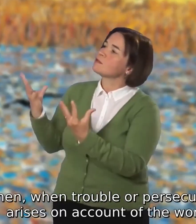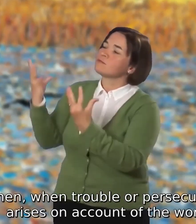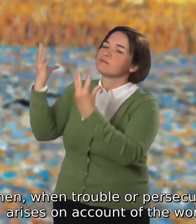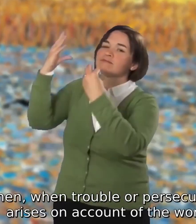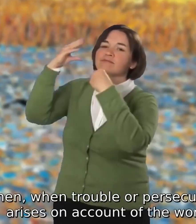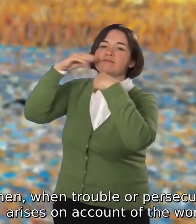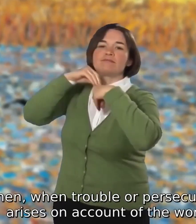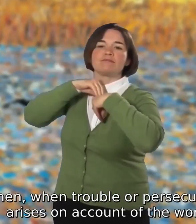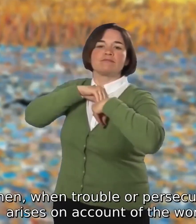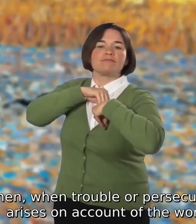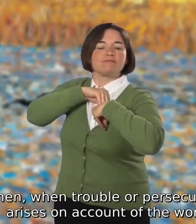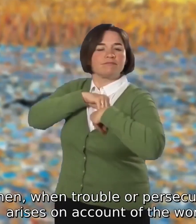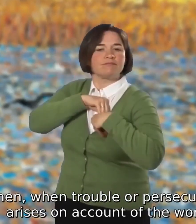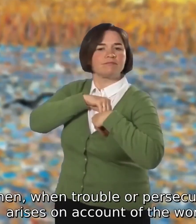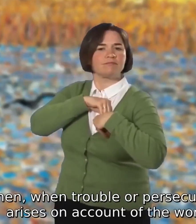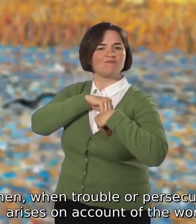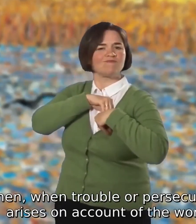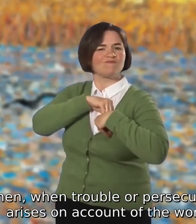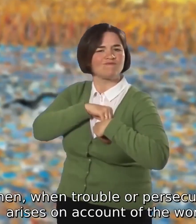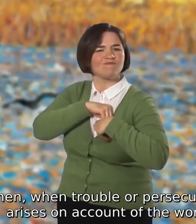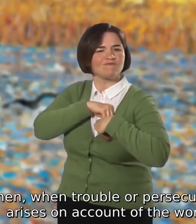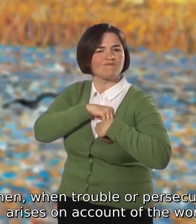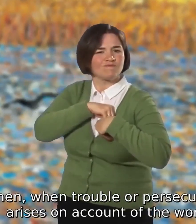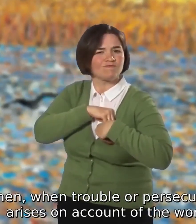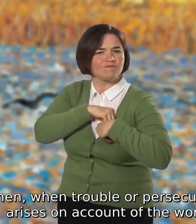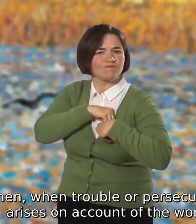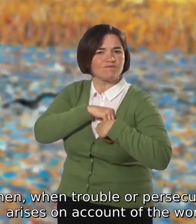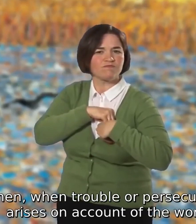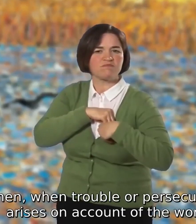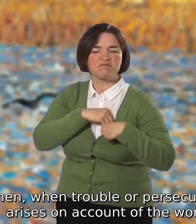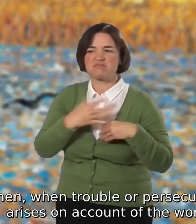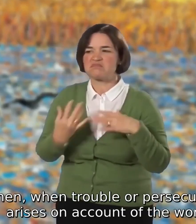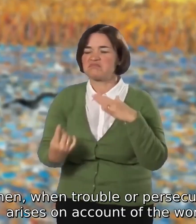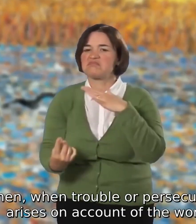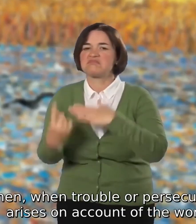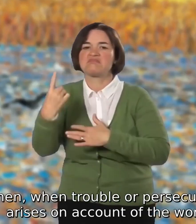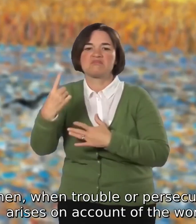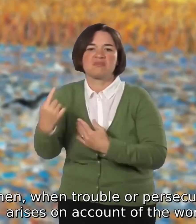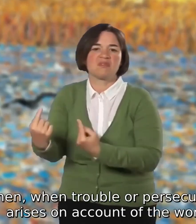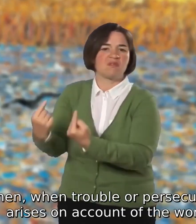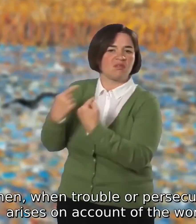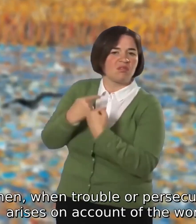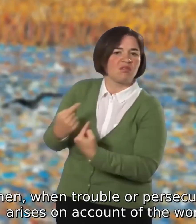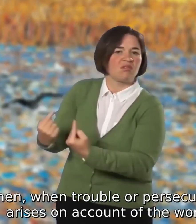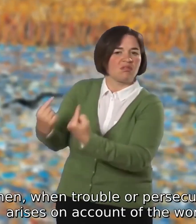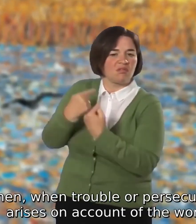Then, when trouble or persecution arises on account of the word,